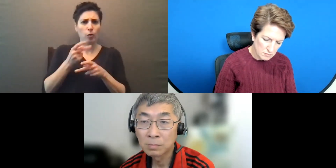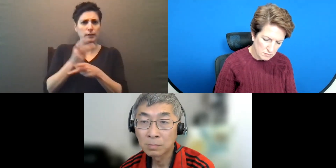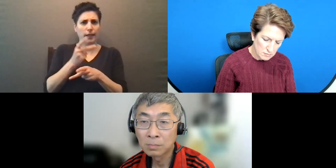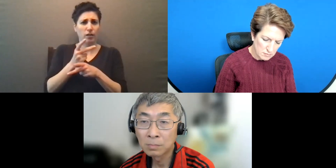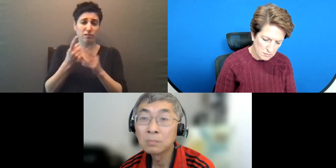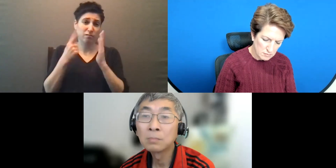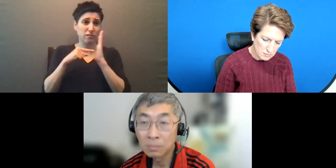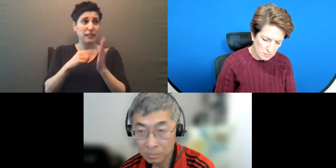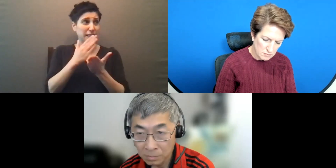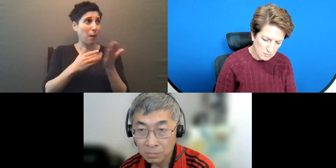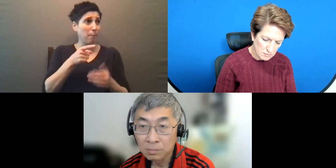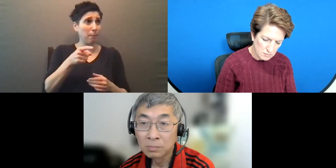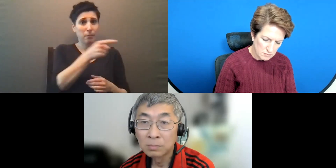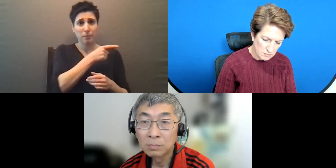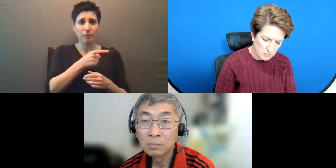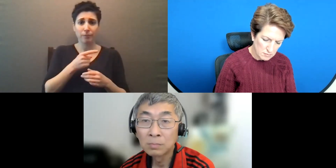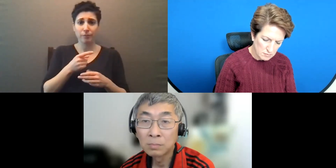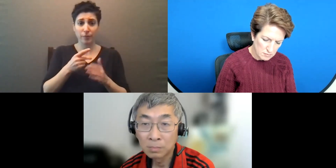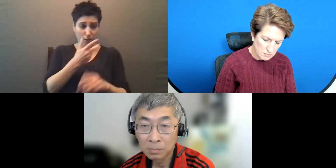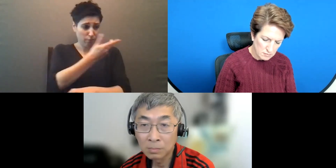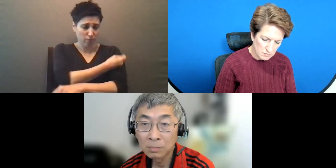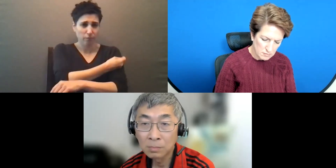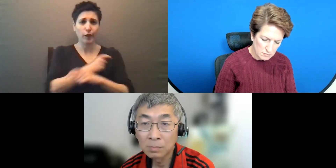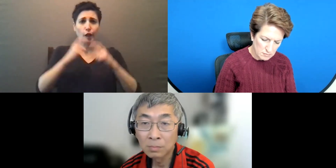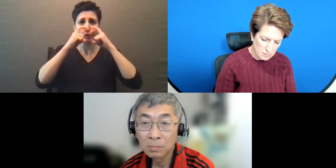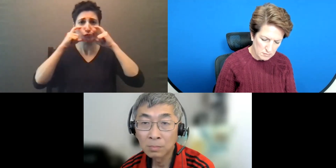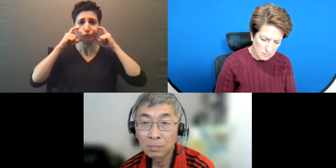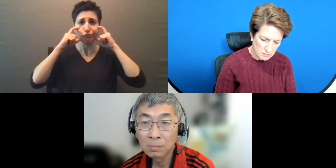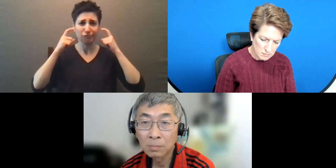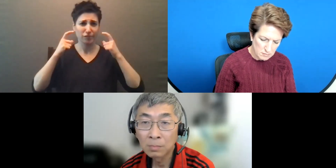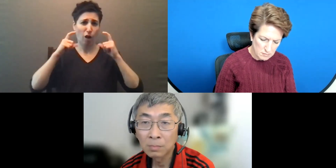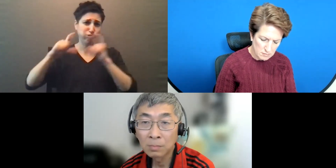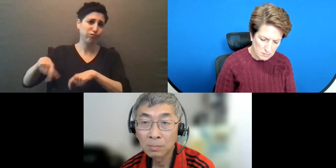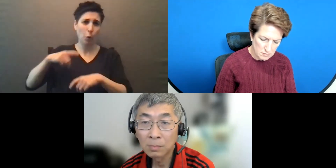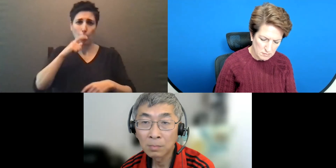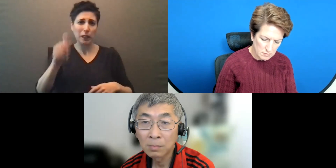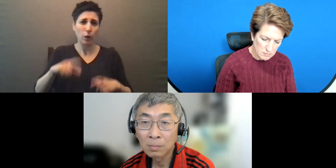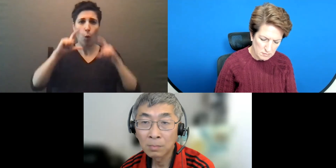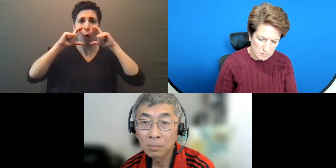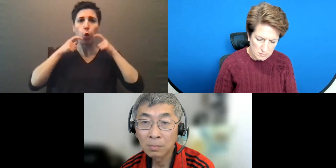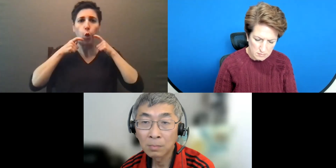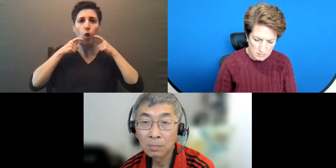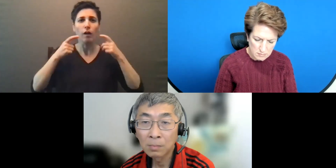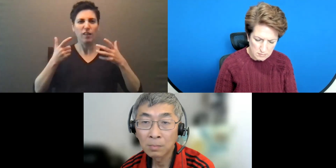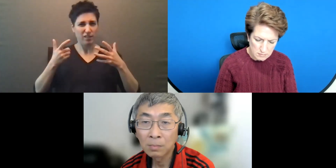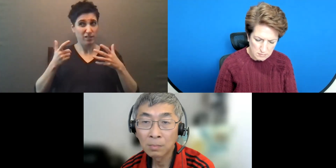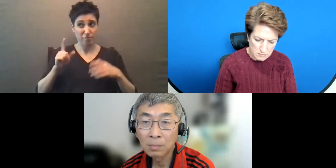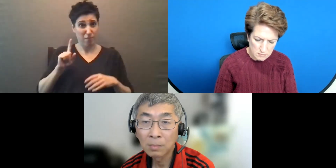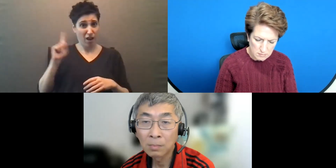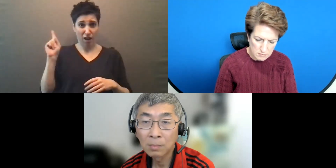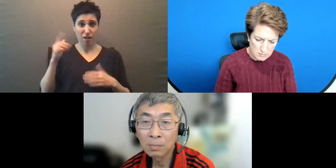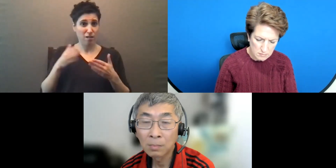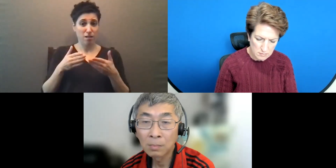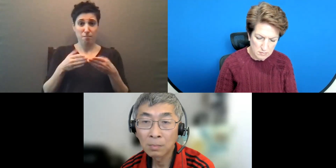using masks in the correct way, which is so important, and public health is suggesting that still we need to, you know, keep washing